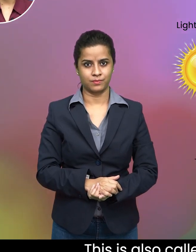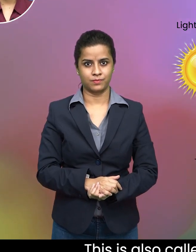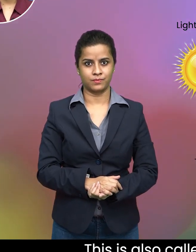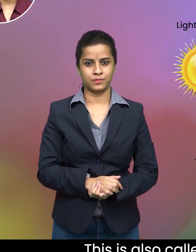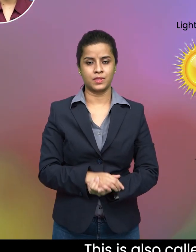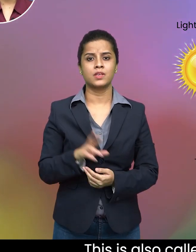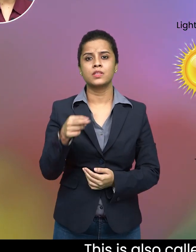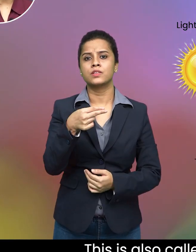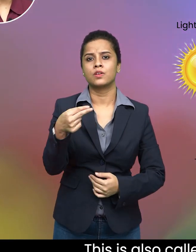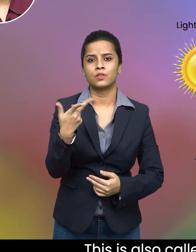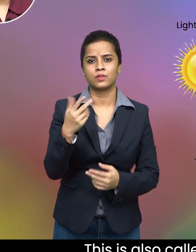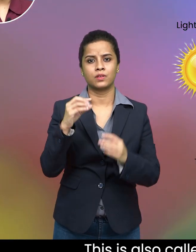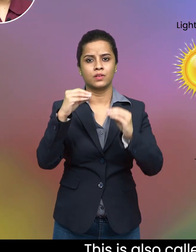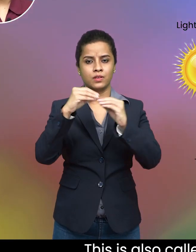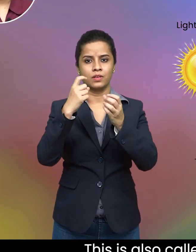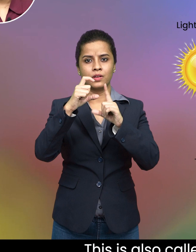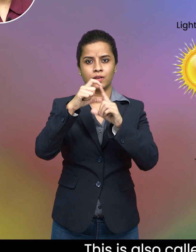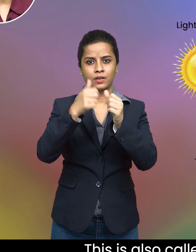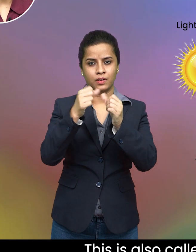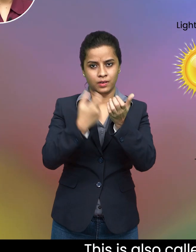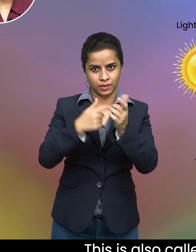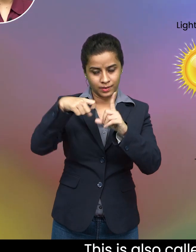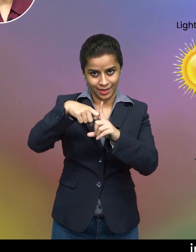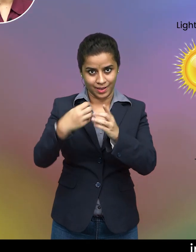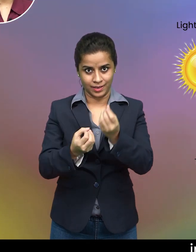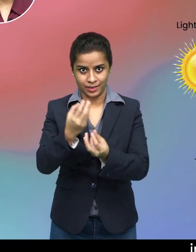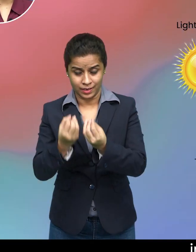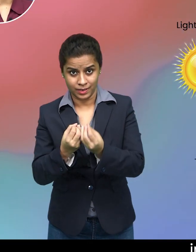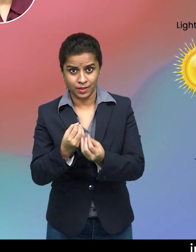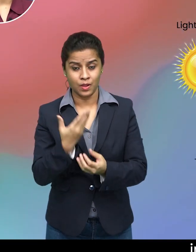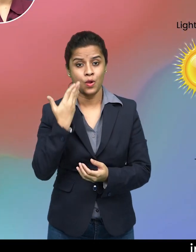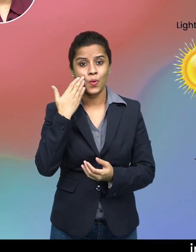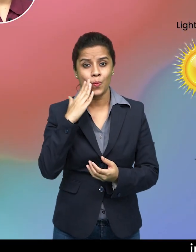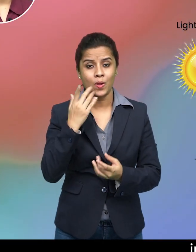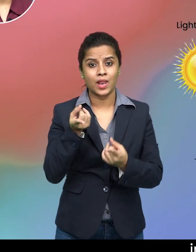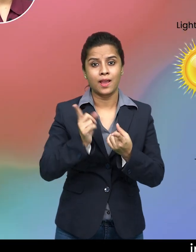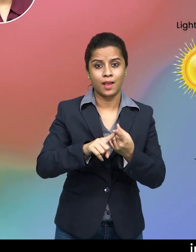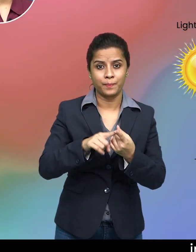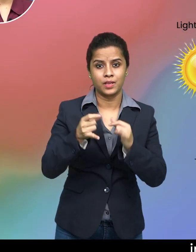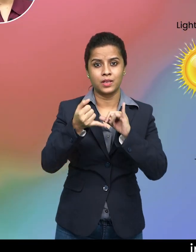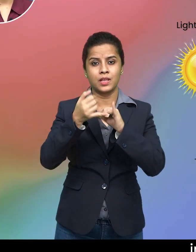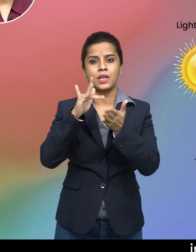This is also called dark reaction and occurs in the stroma.